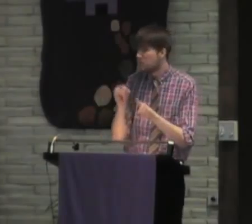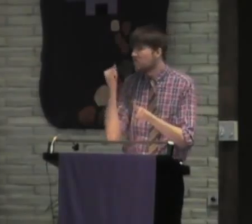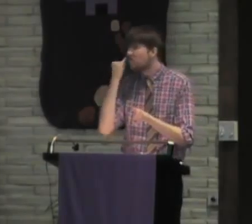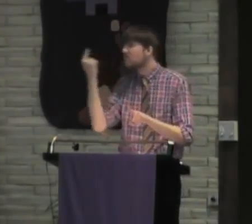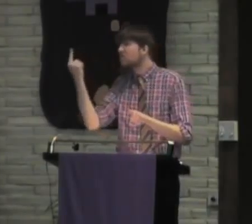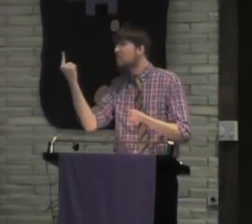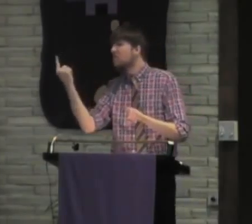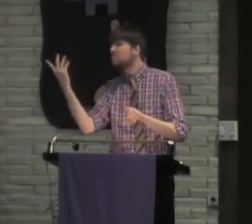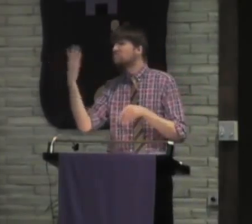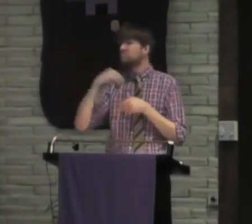to stay the same.